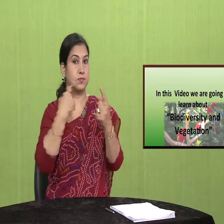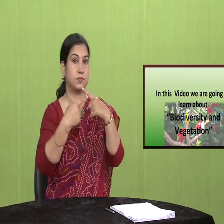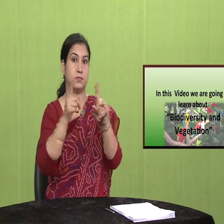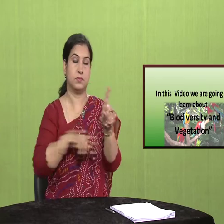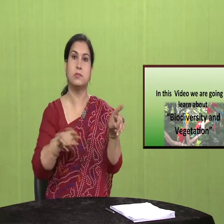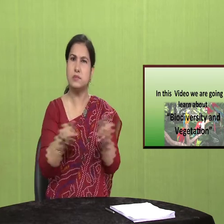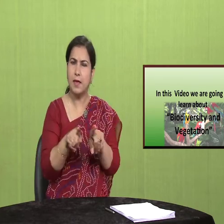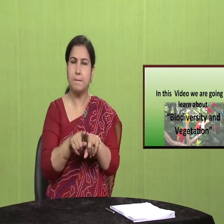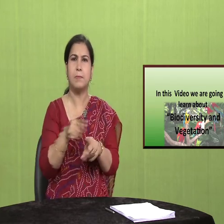vegetation.